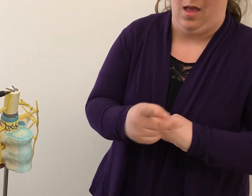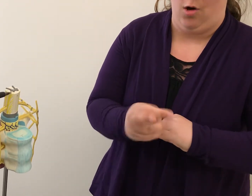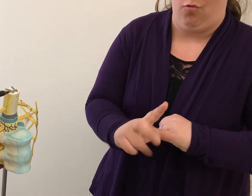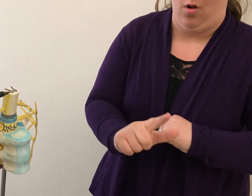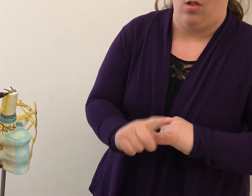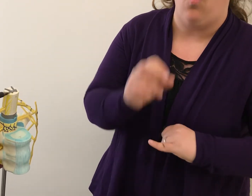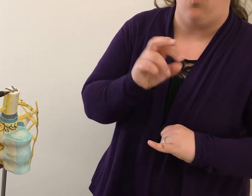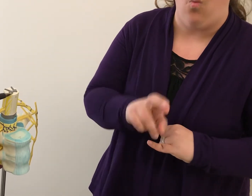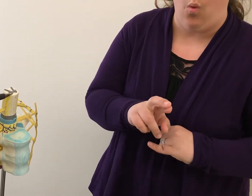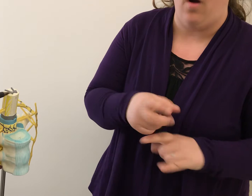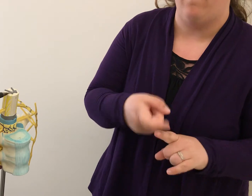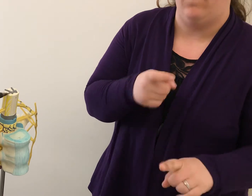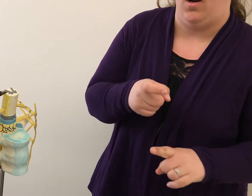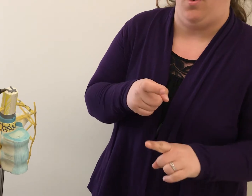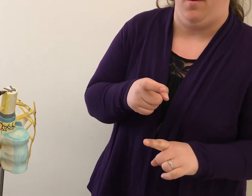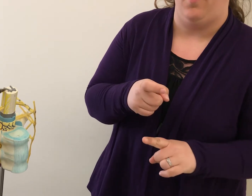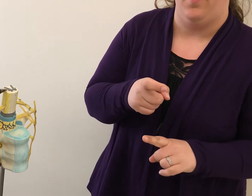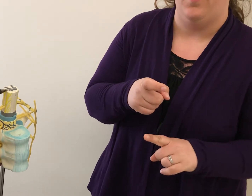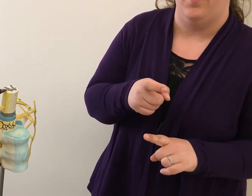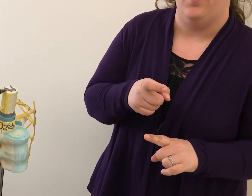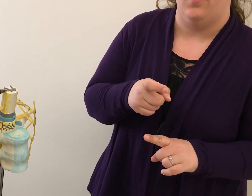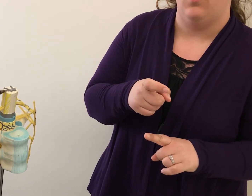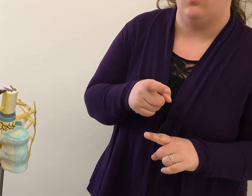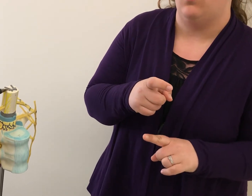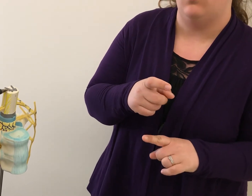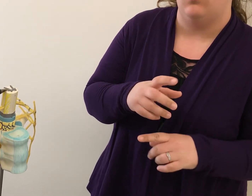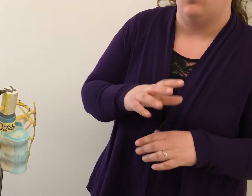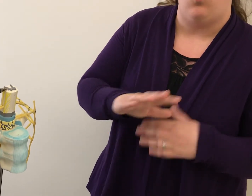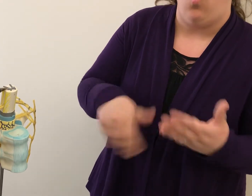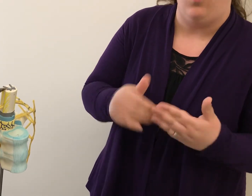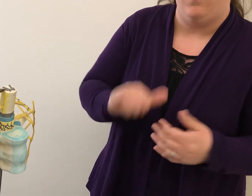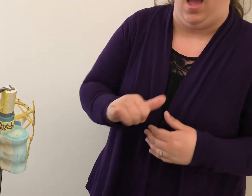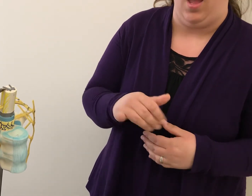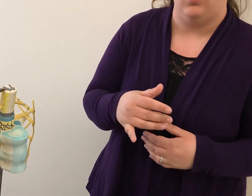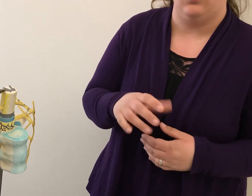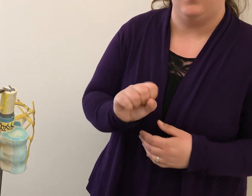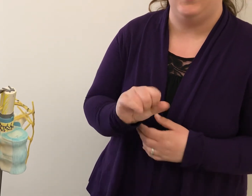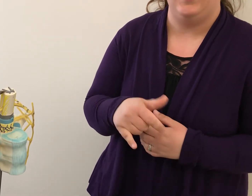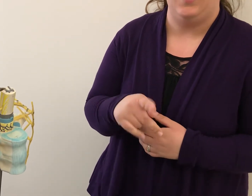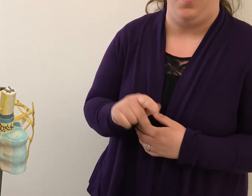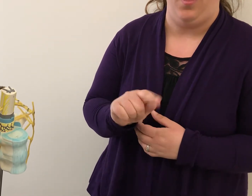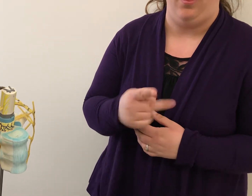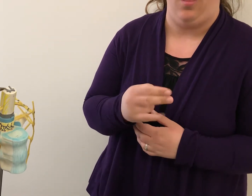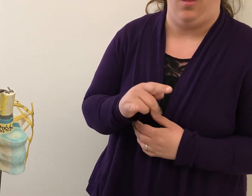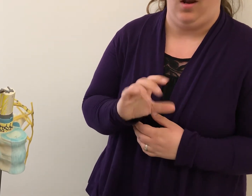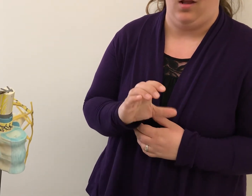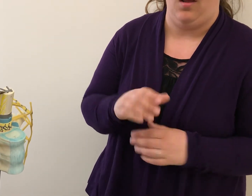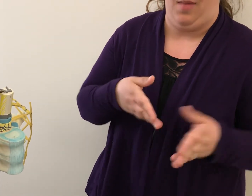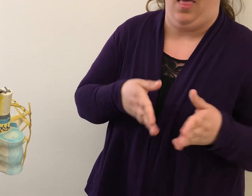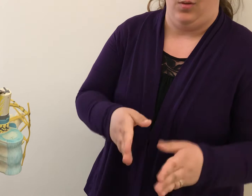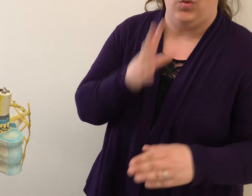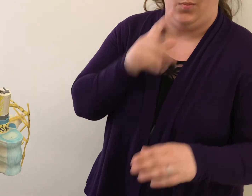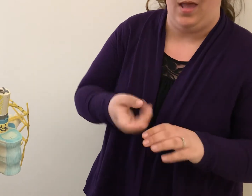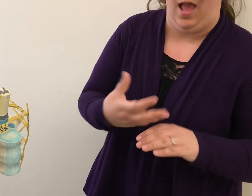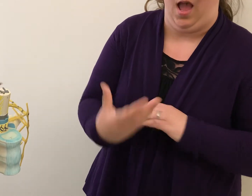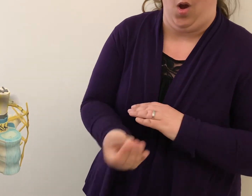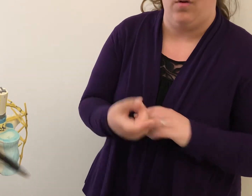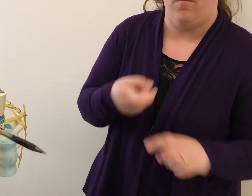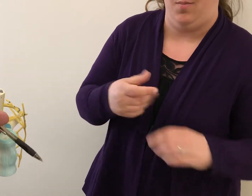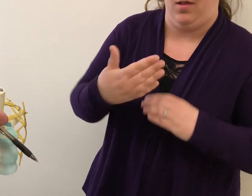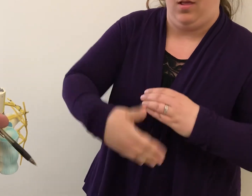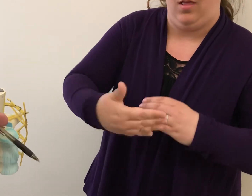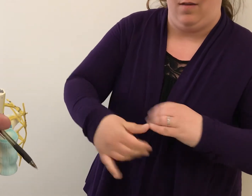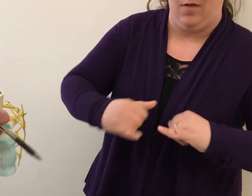or from the ventral, and those, all of the sympathetic pathways that are motor will be exiting through the ventral